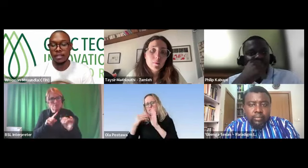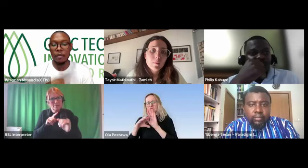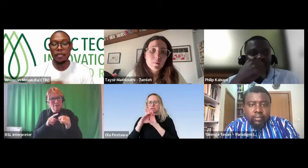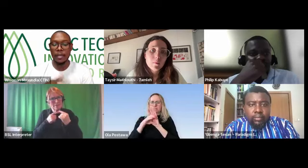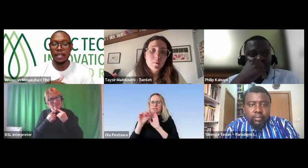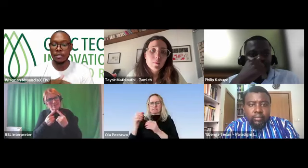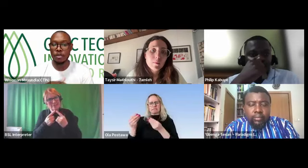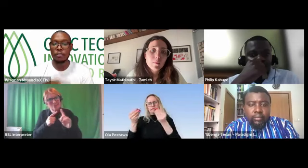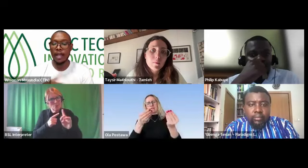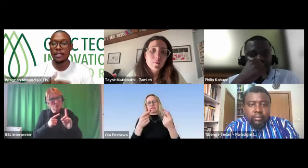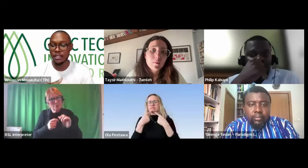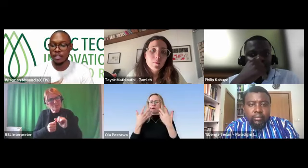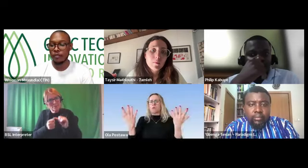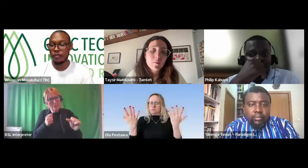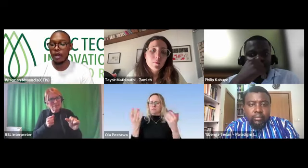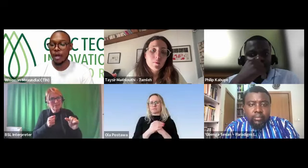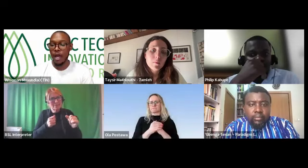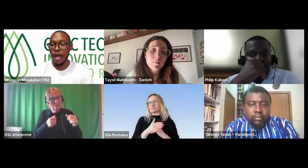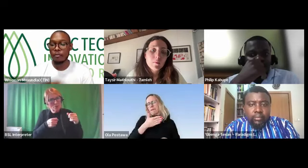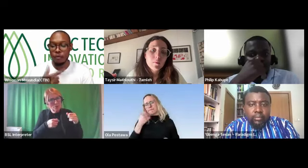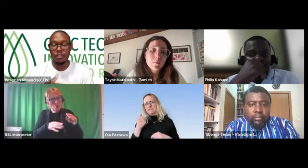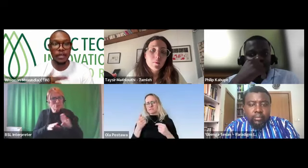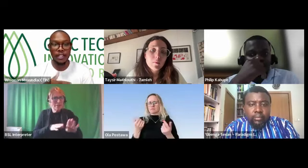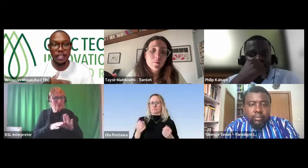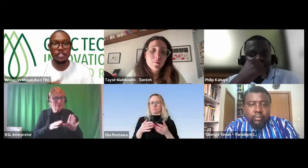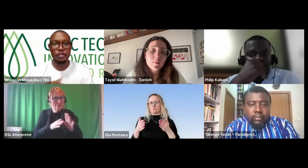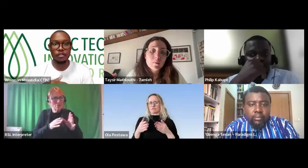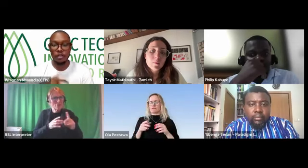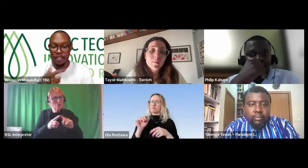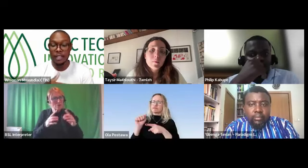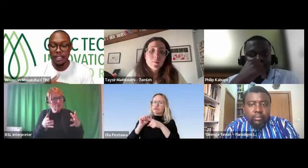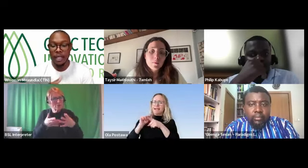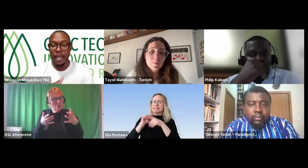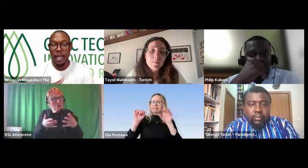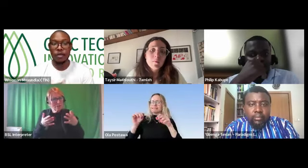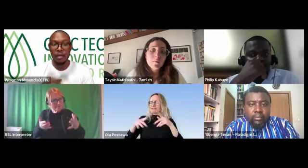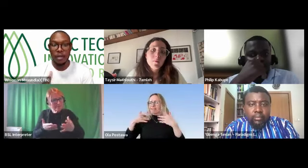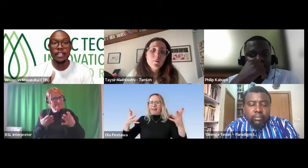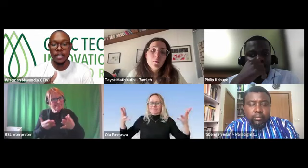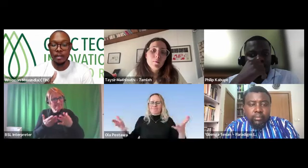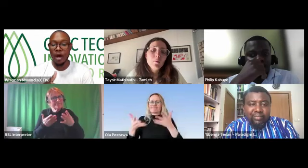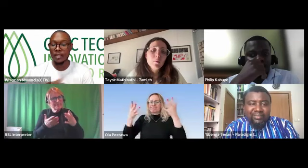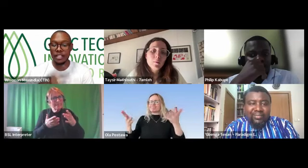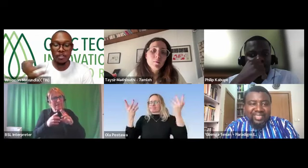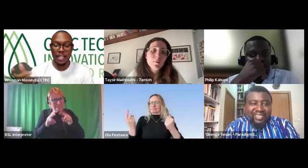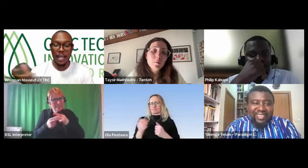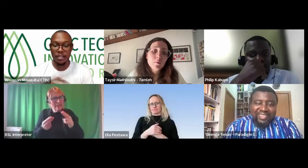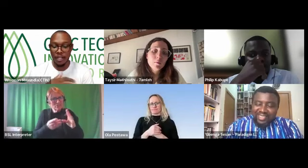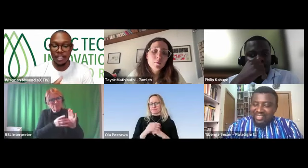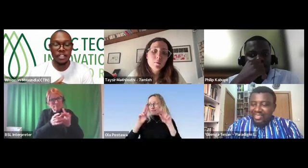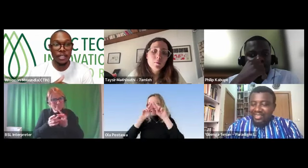what are some of the best, practices for fostering international solidarity and collaboration among